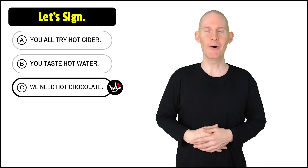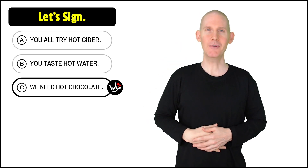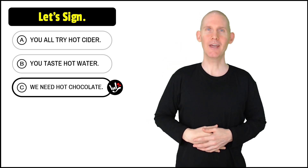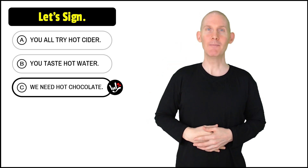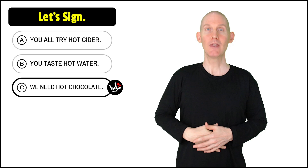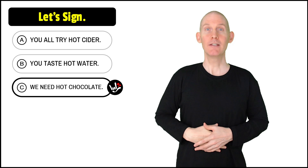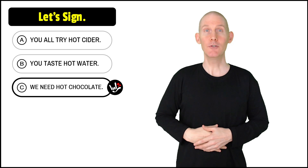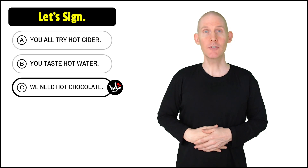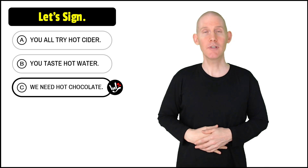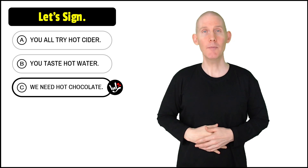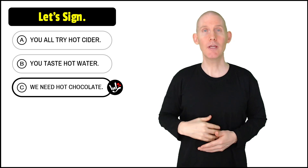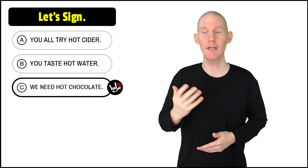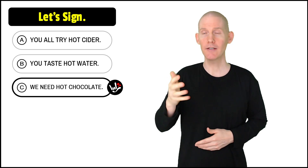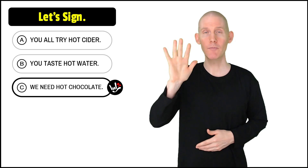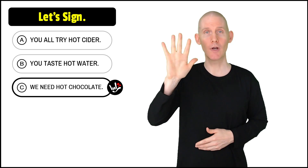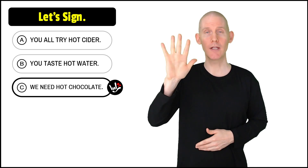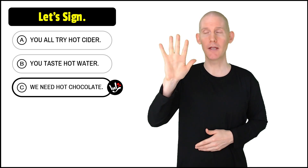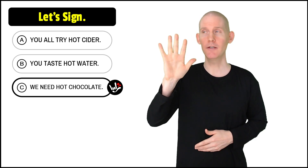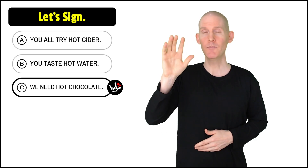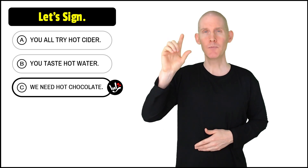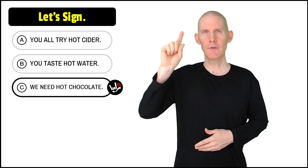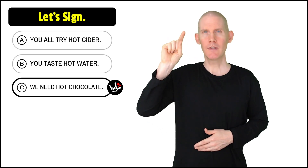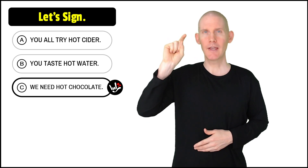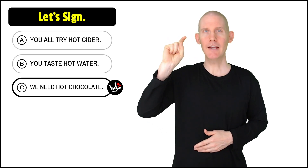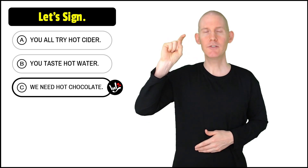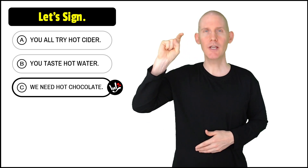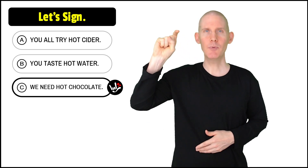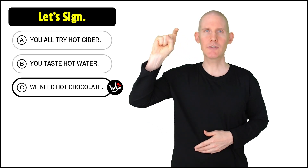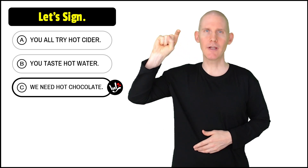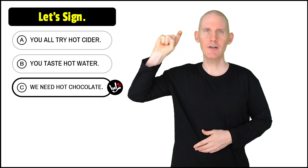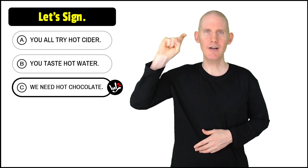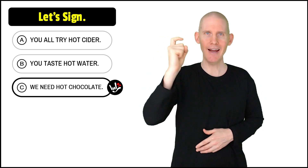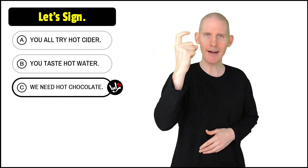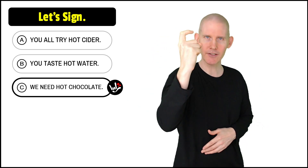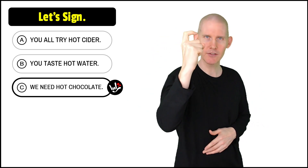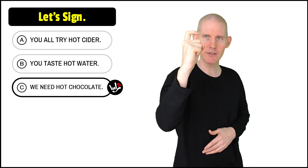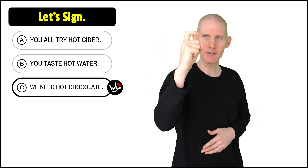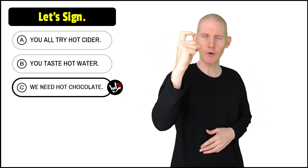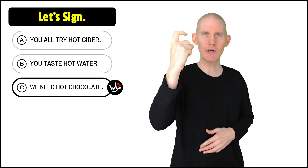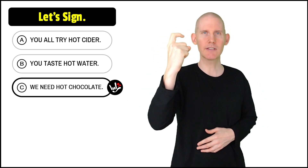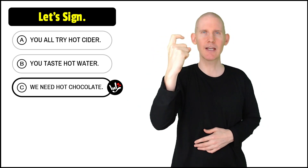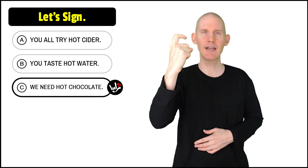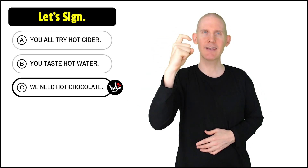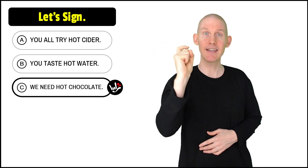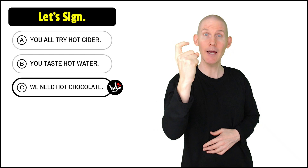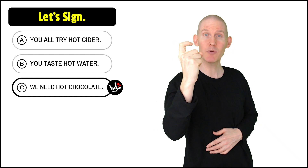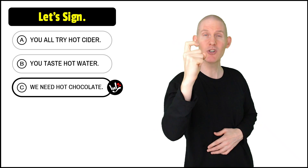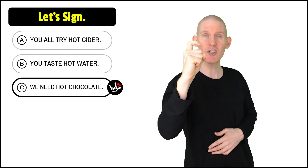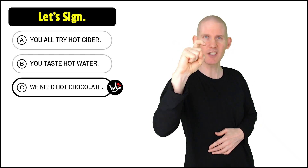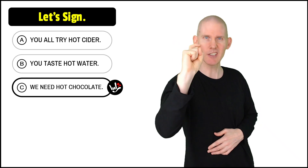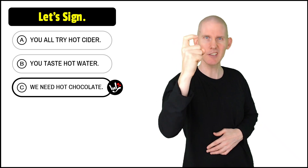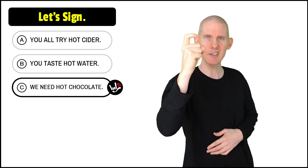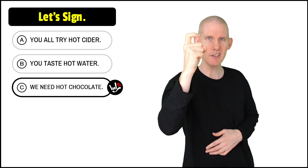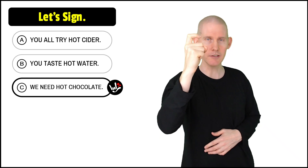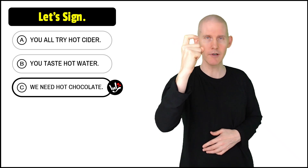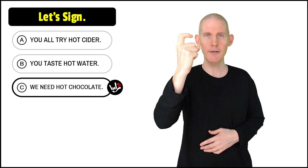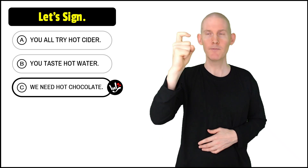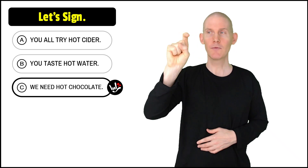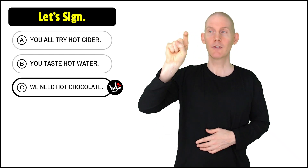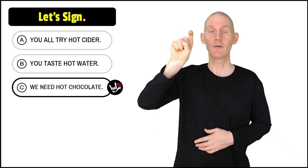Okay, use your dominant hand. I'm right-handed. The hand shape is the letter X, or we could say like the Captain Hook, right? Go like